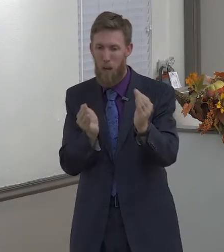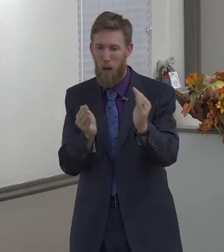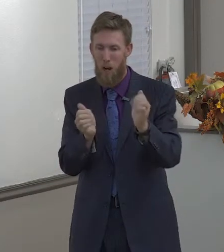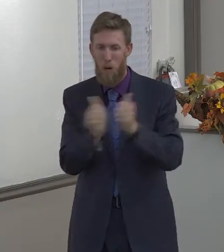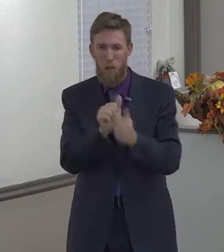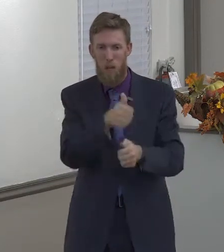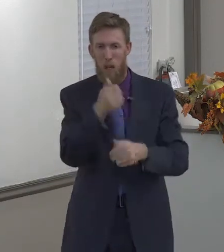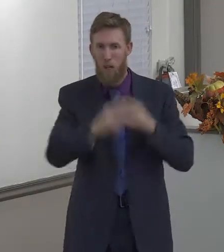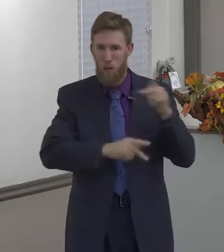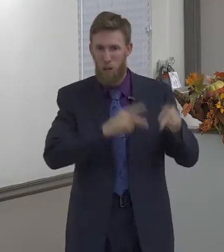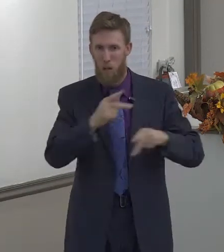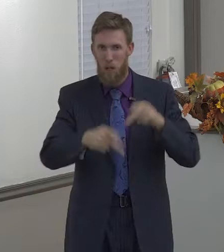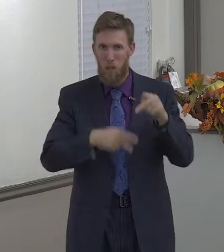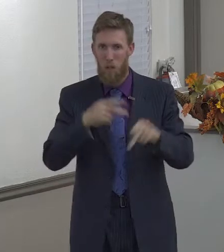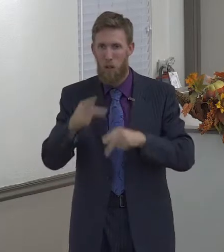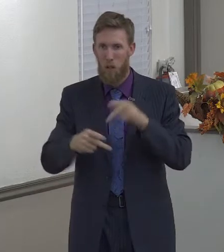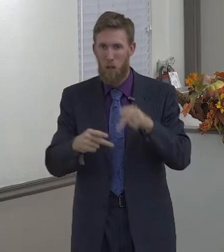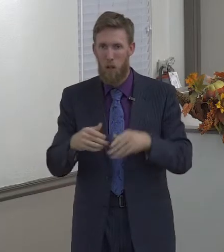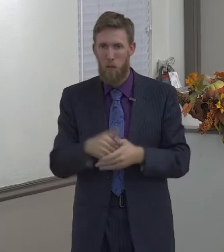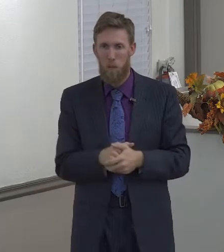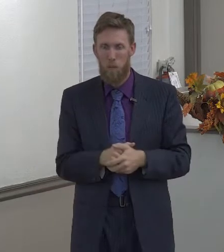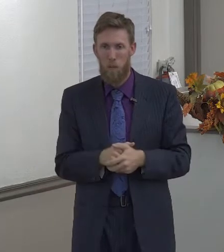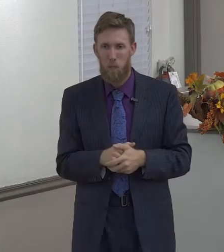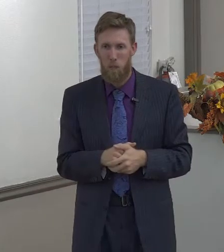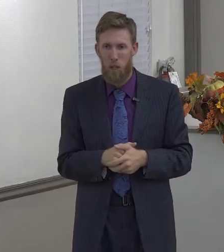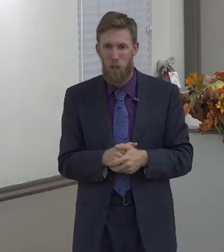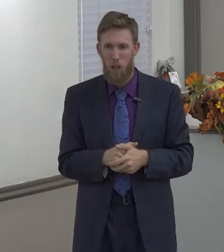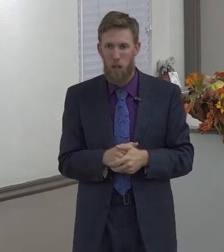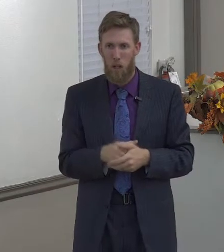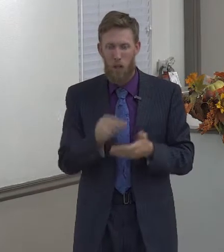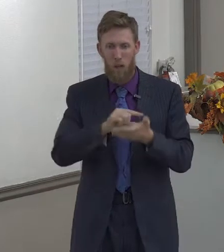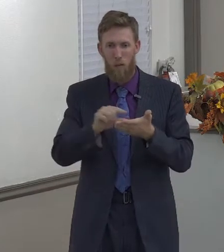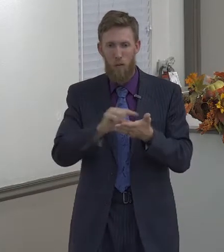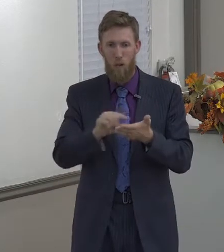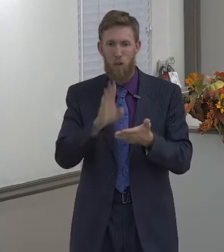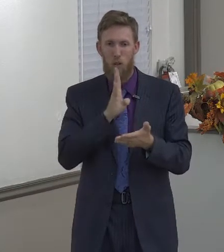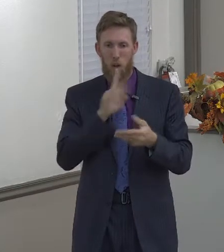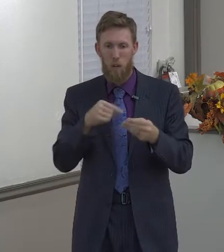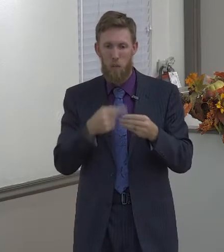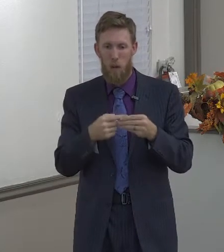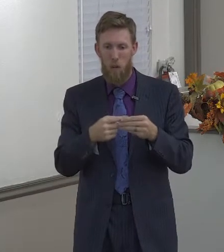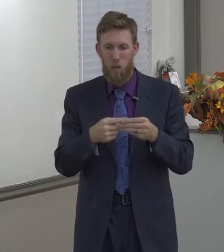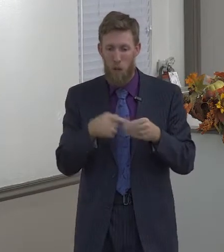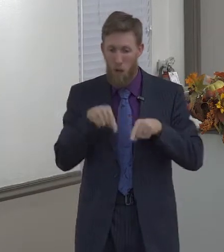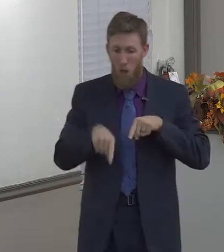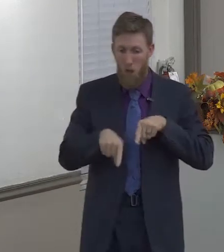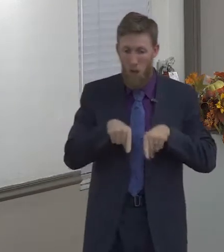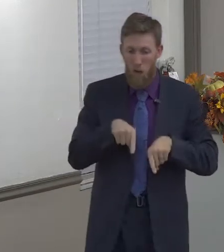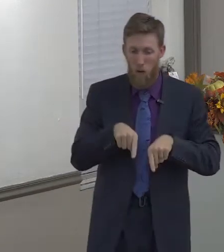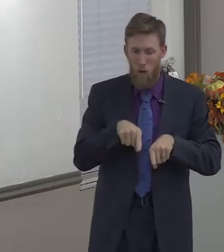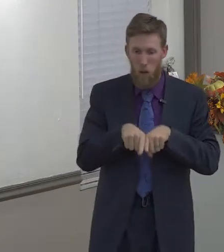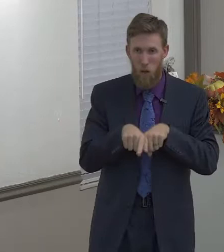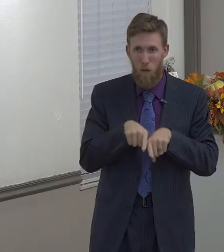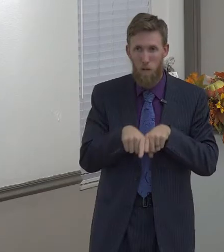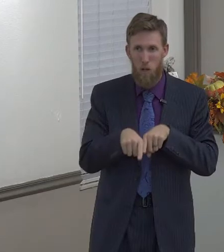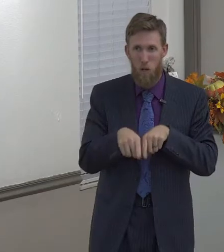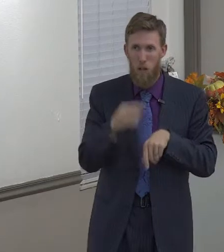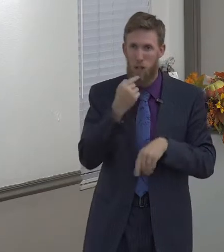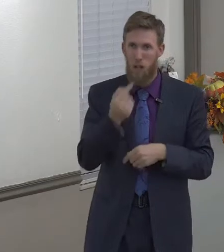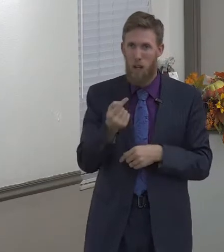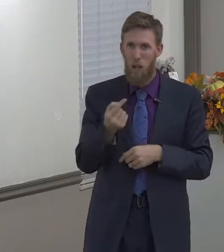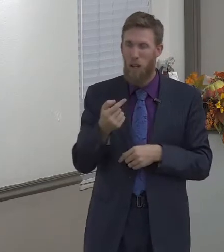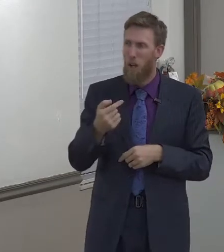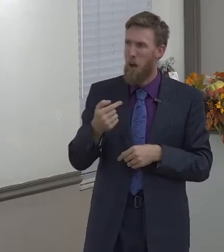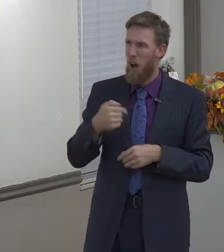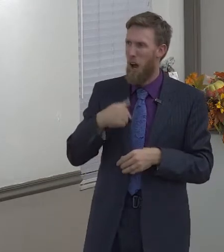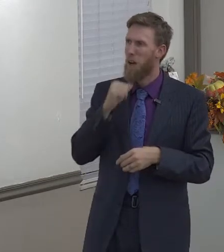of the body? And if the ear shall say, because I am not the eye, I am not of the body, is it therefore not of the body? I told you we'd be reading a lot of scripture.